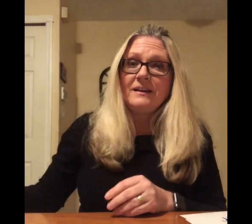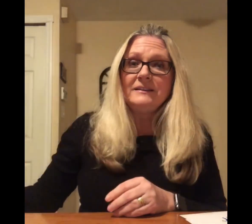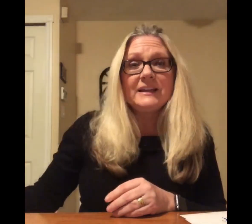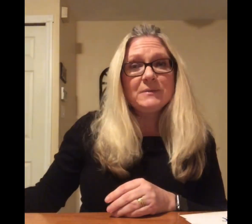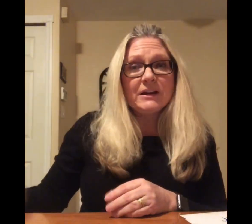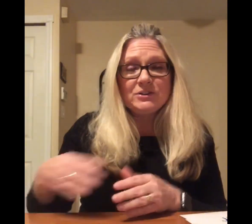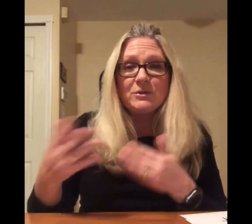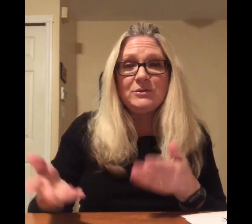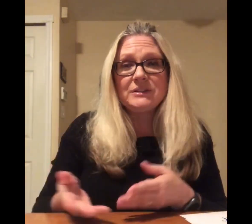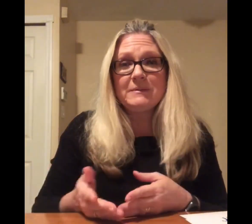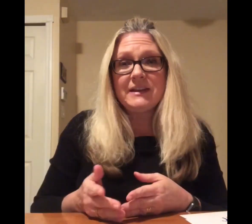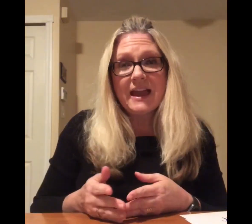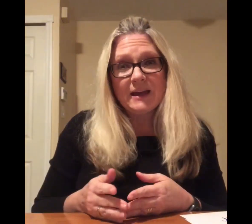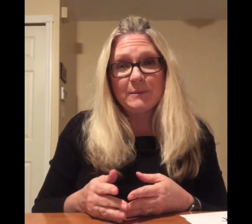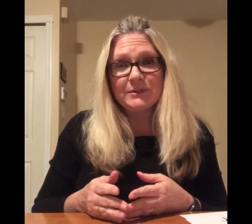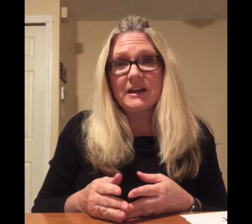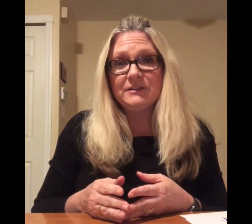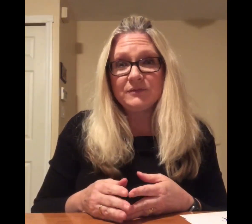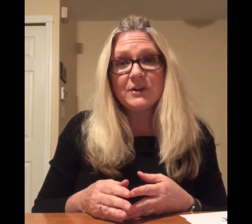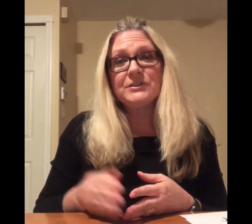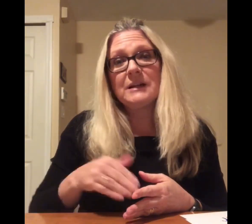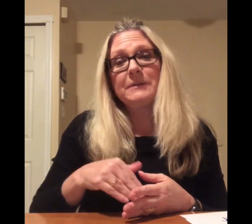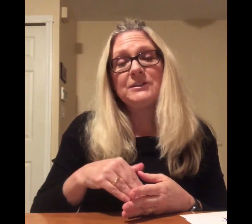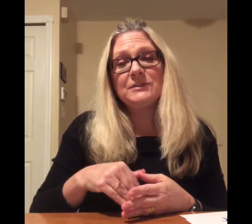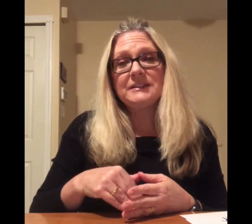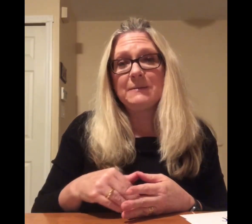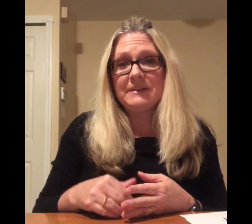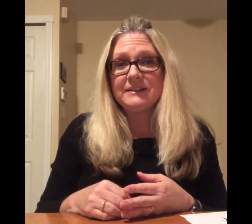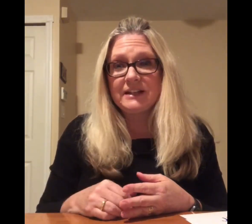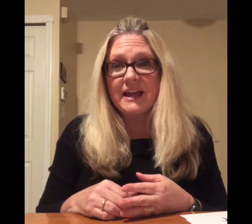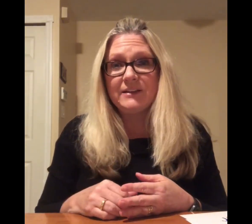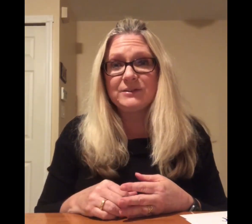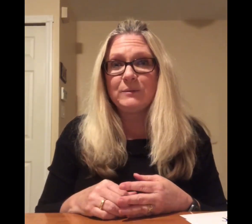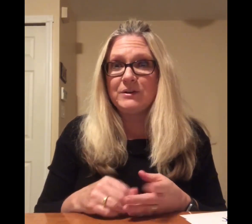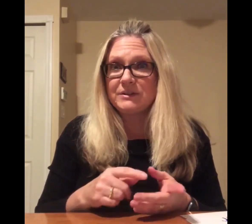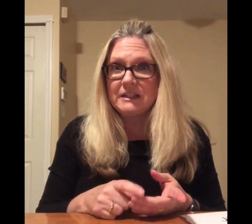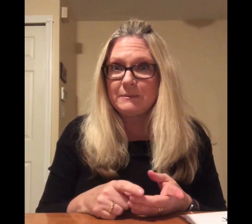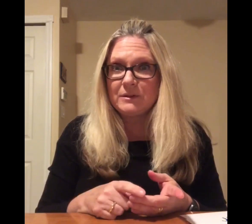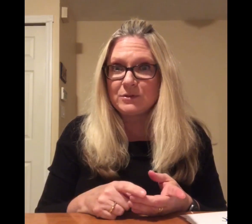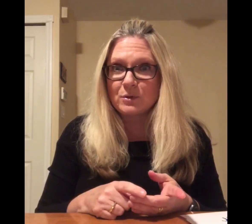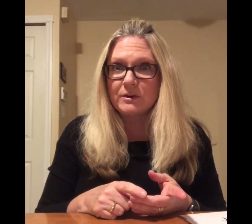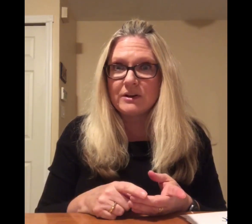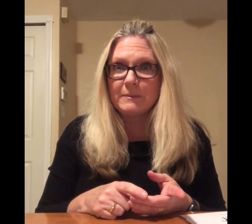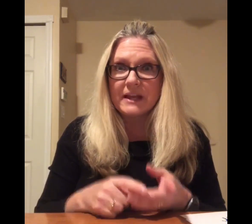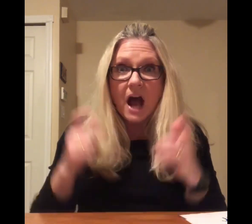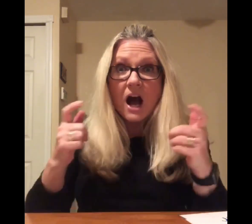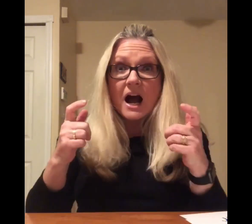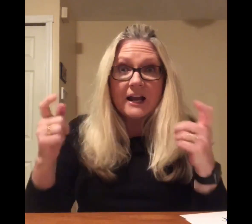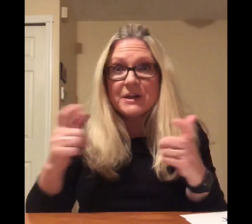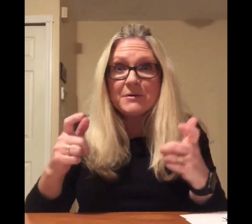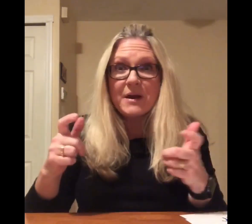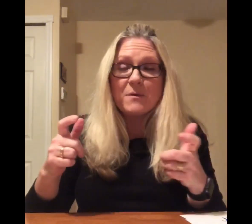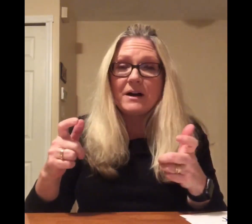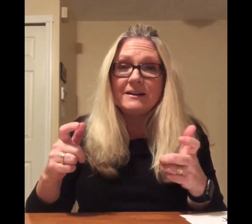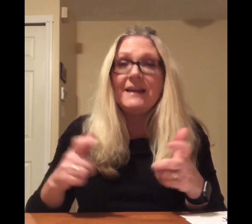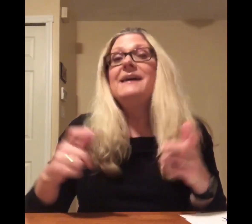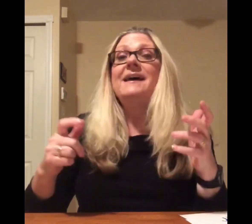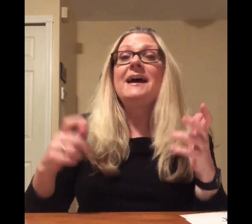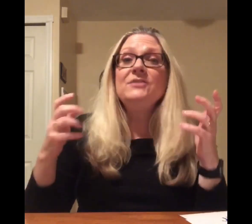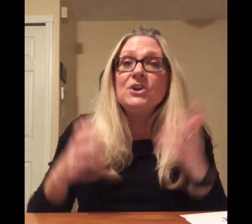Last week I showed you some of the animal signs first, and I'm going to do the same thing today, so when you see them in the story, you're going to be like, oh, I know that one. And the good